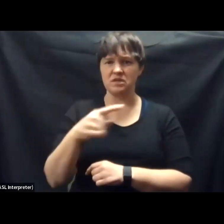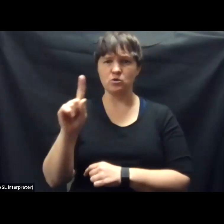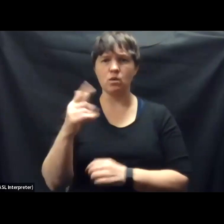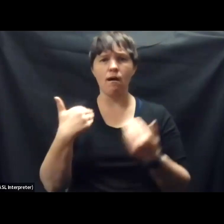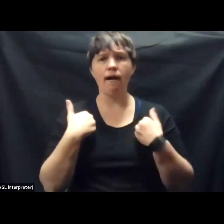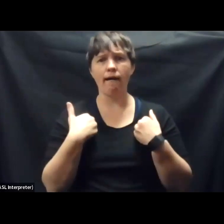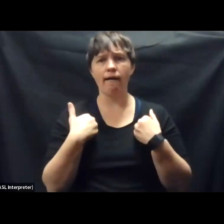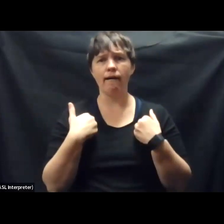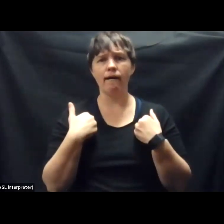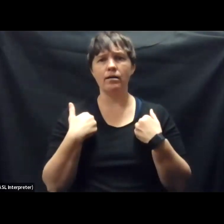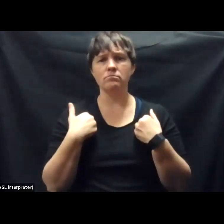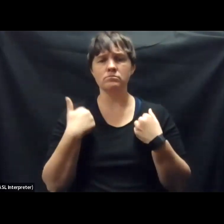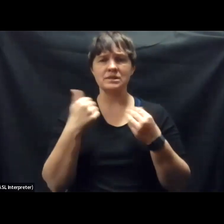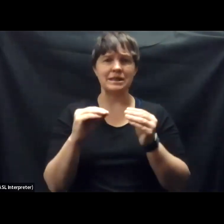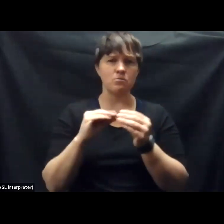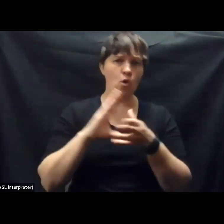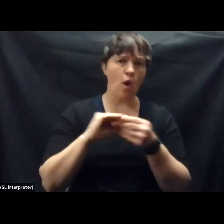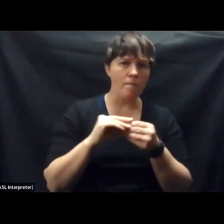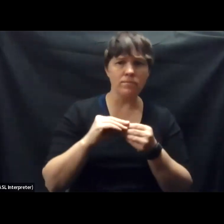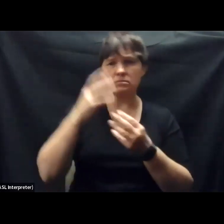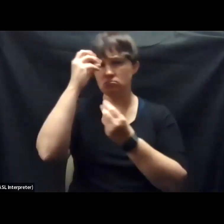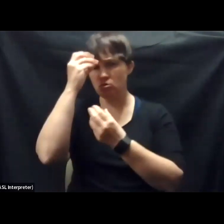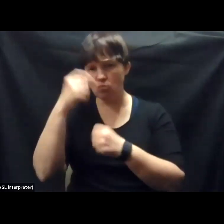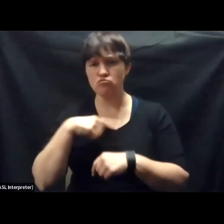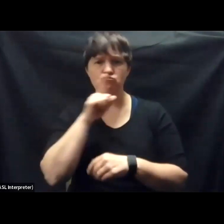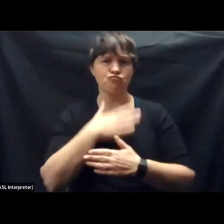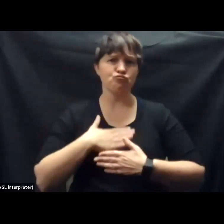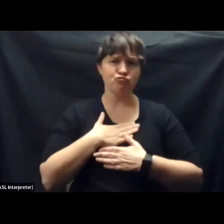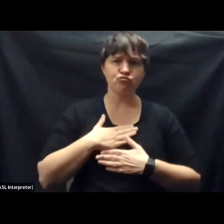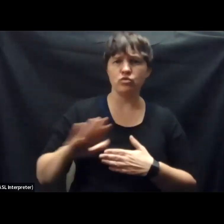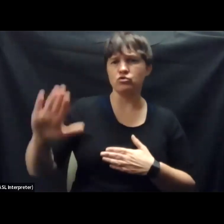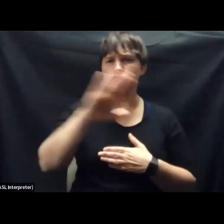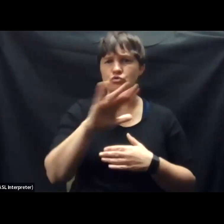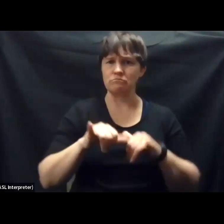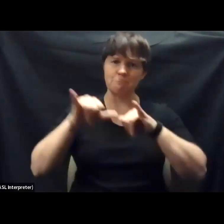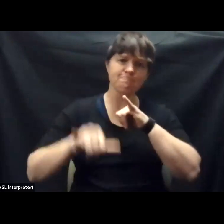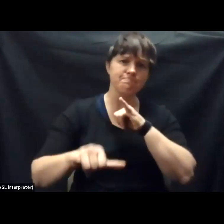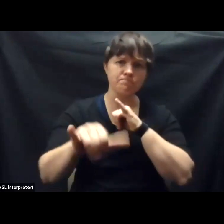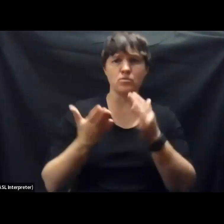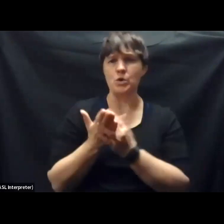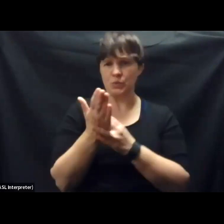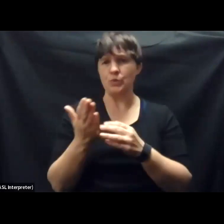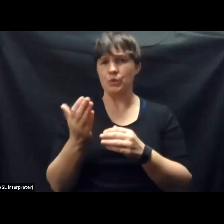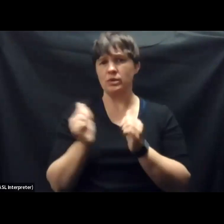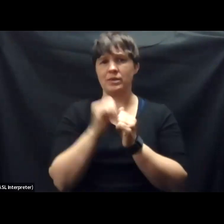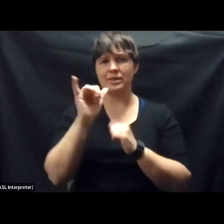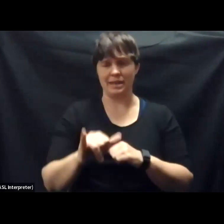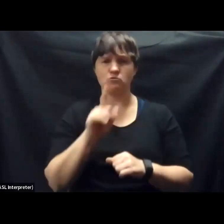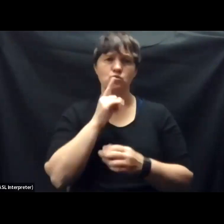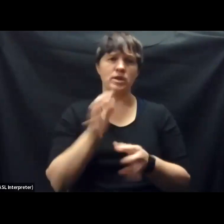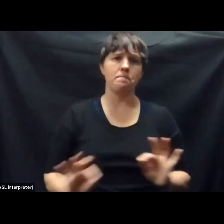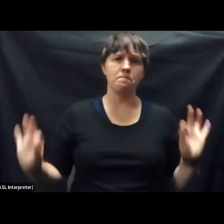any other comments or thoughts. I really appreciate you guys sticking with us through that, but it's really important that